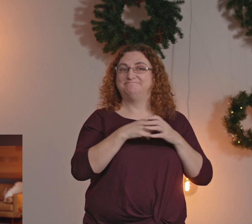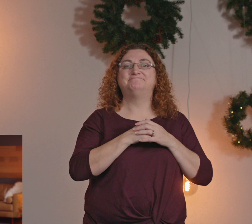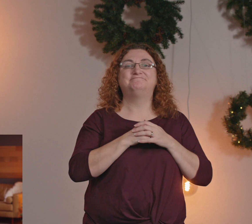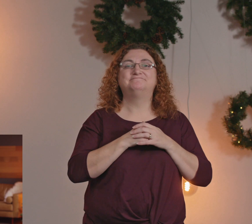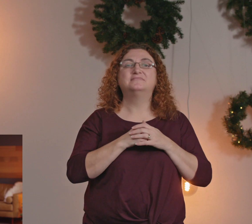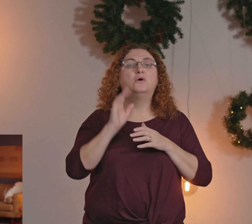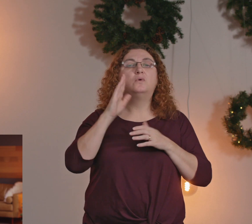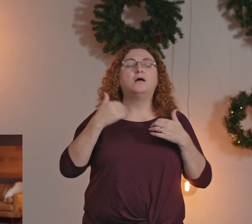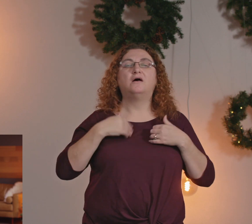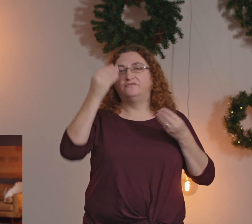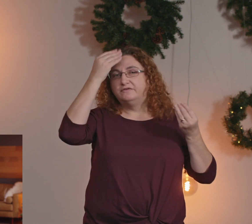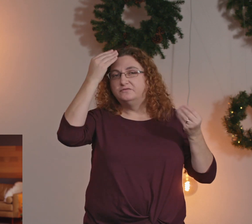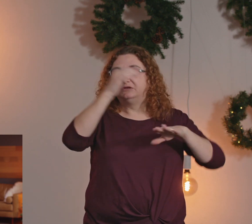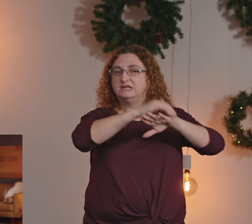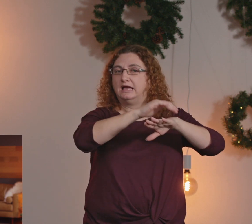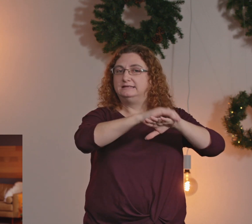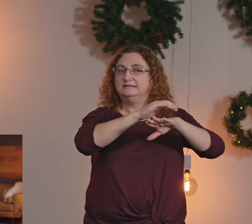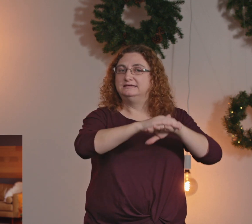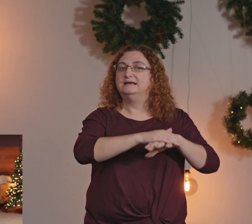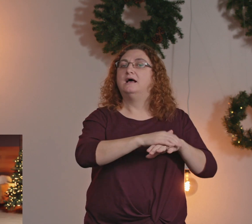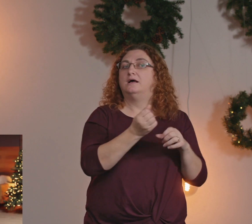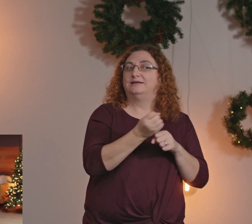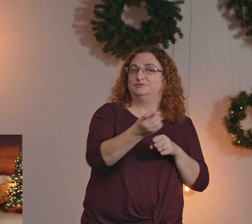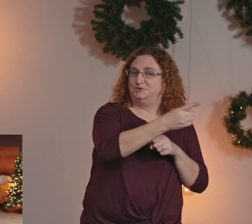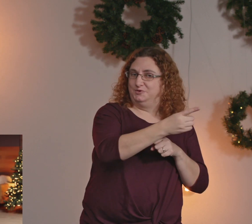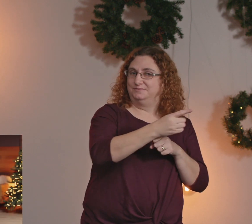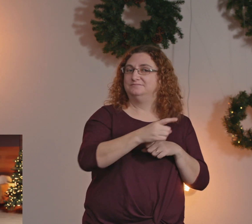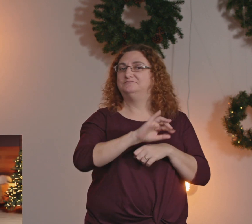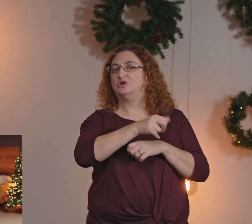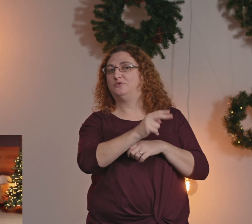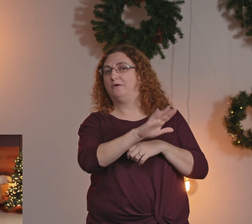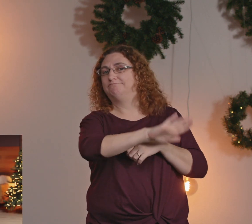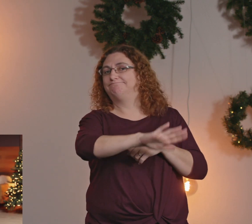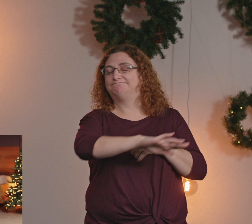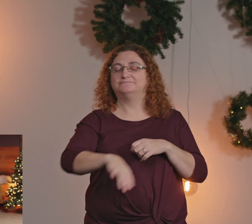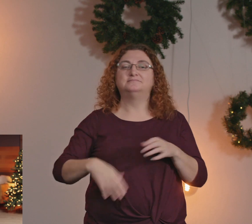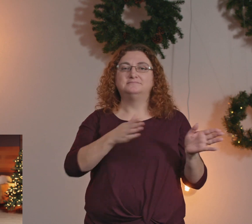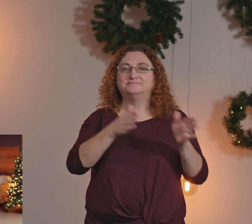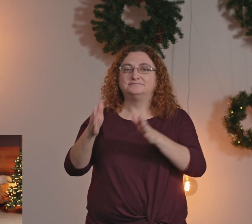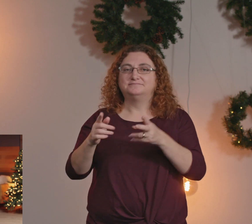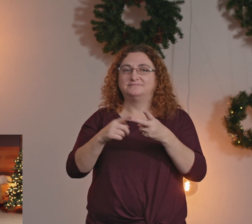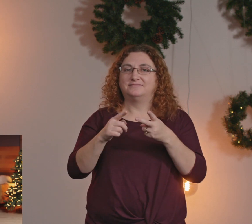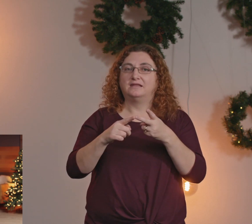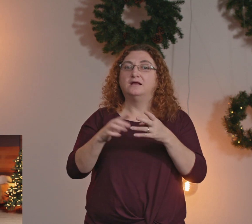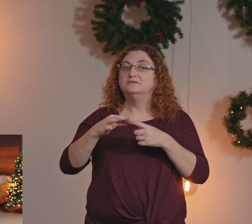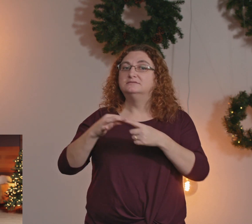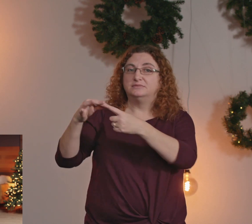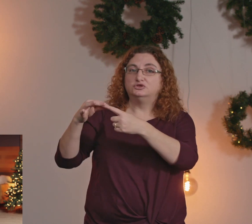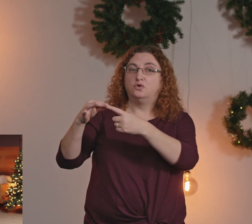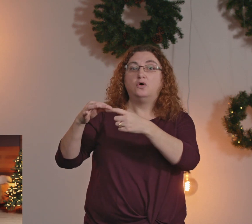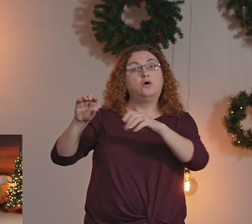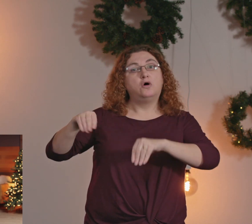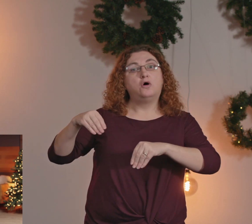share more about this in early 2021. The second is a special offering to raise money to assist Midtown Church in